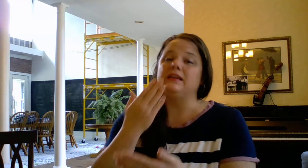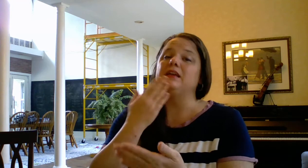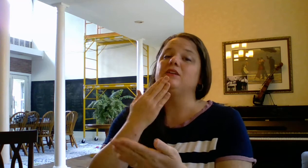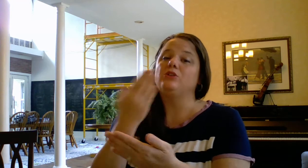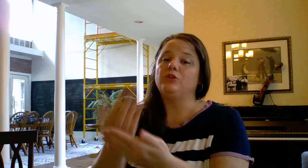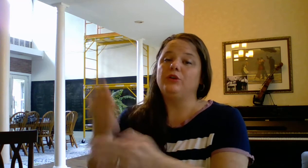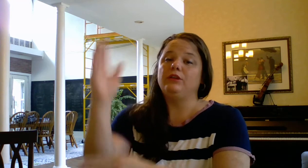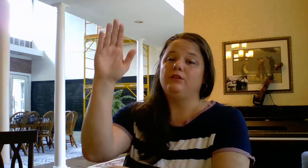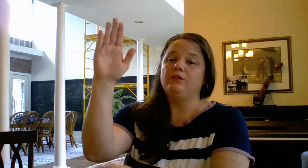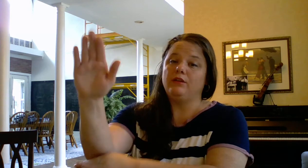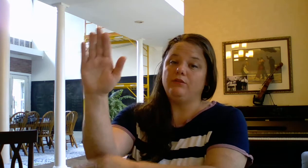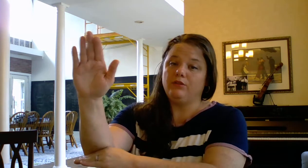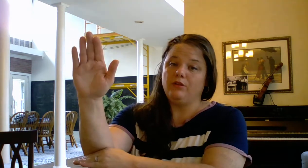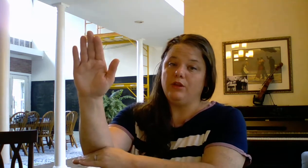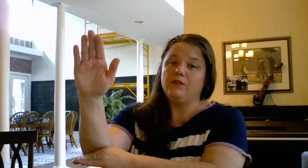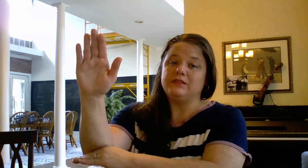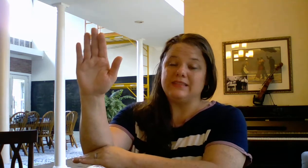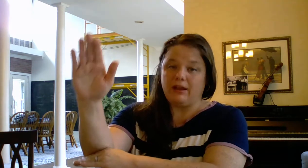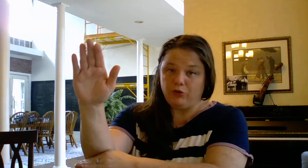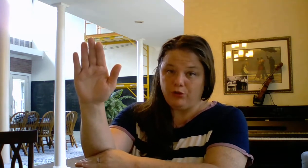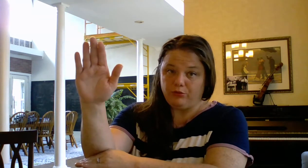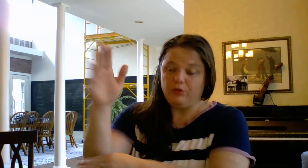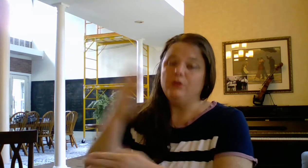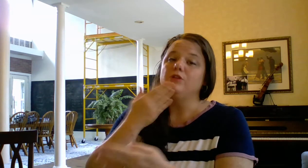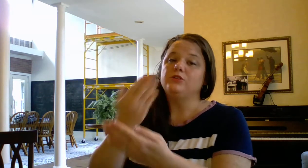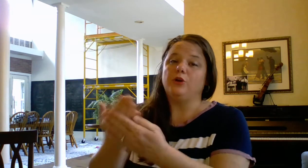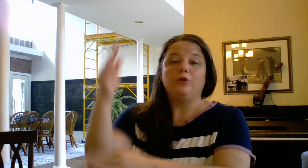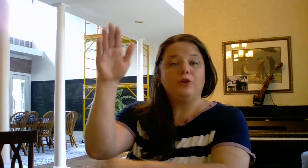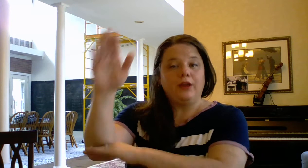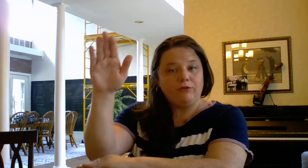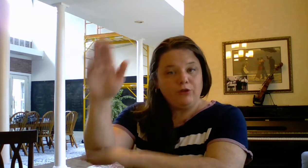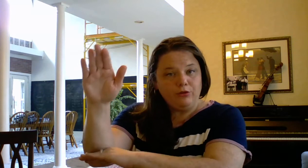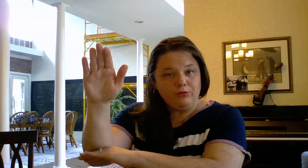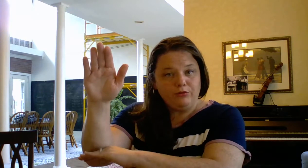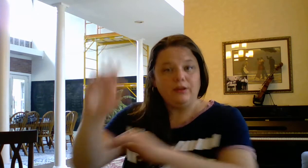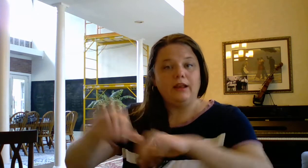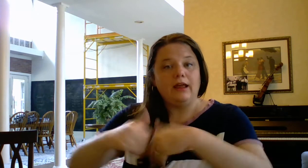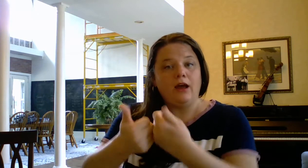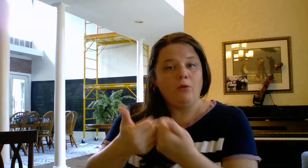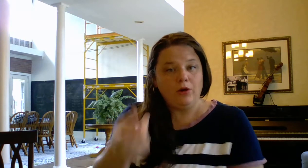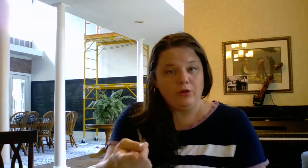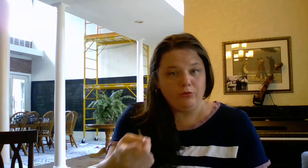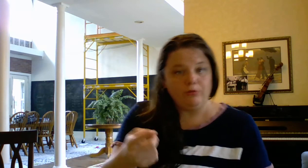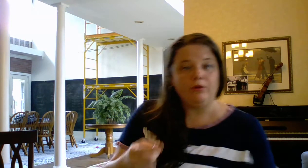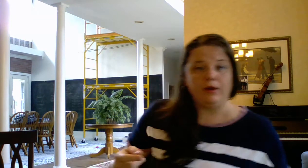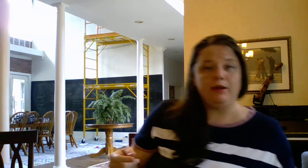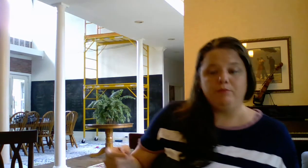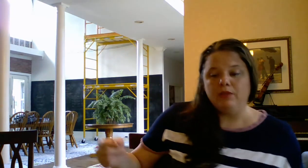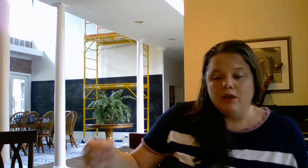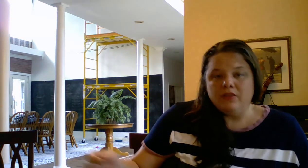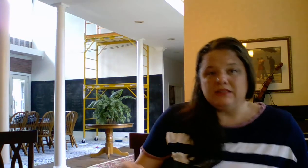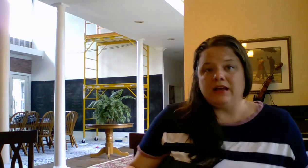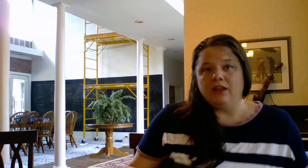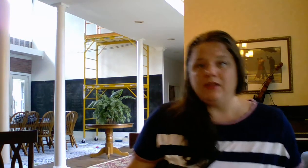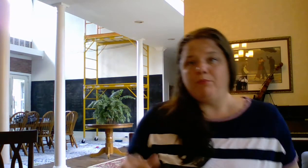say good. This is afternoon. So good afternoon. How are you? Okay. That's the kind of thing I'm probably